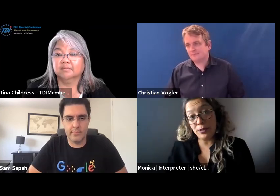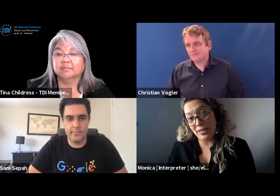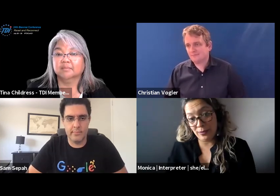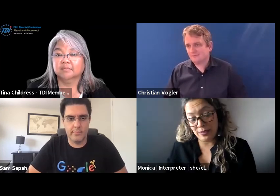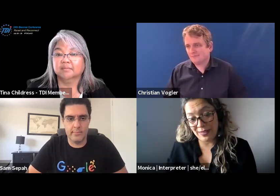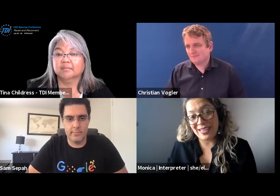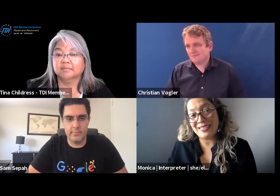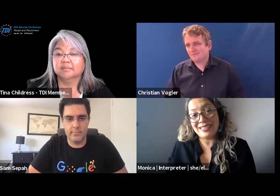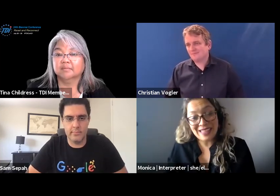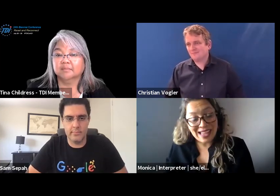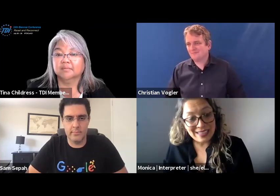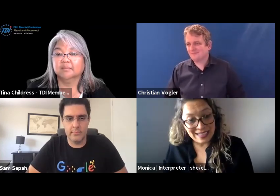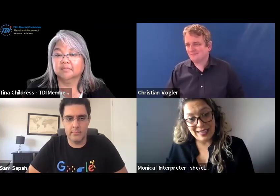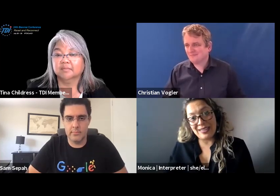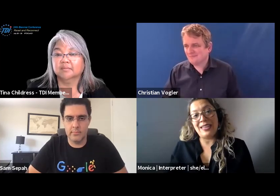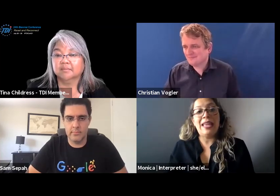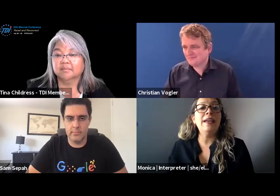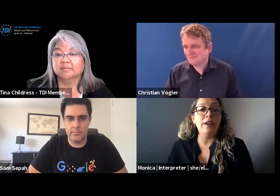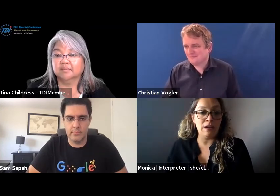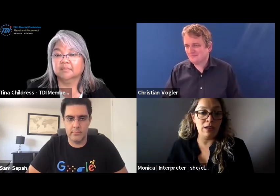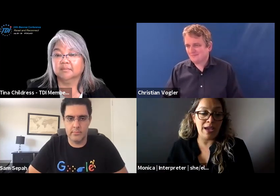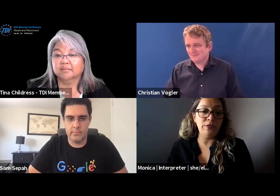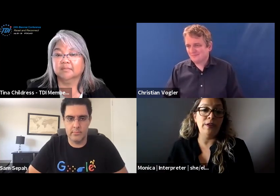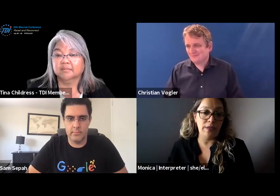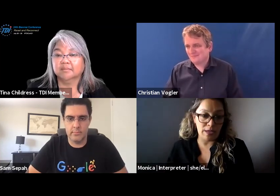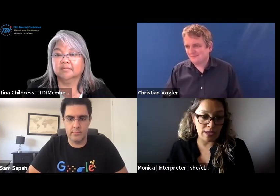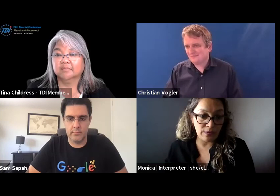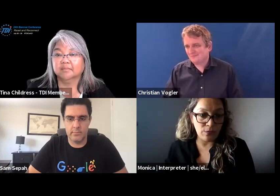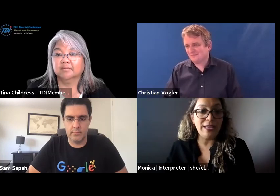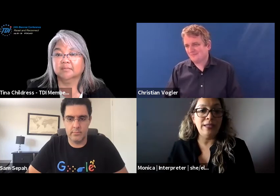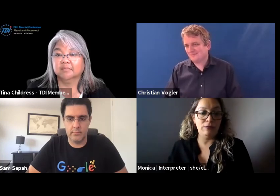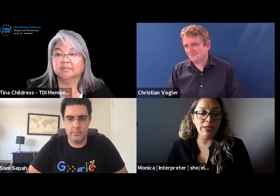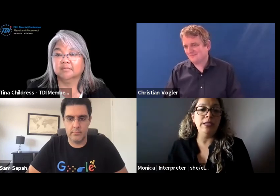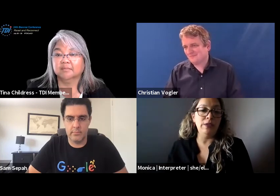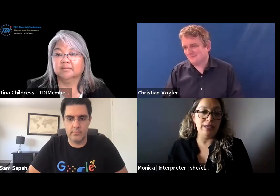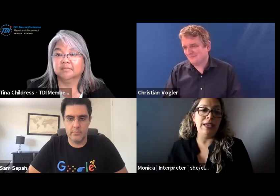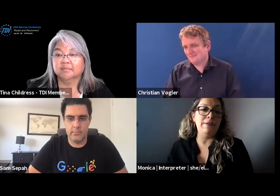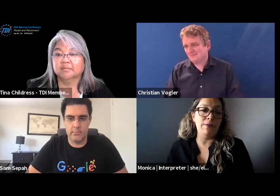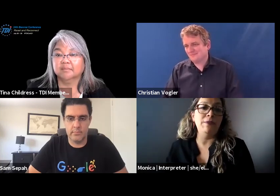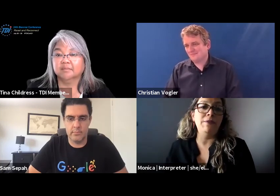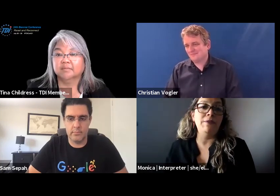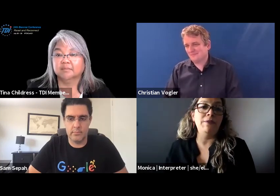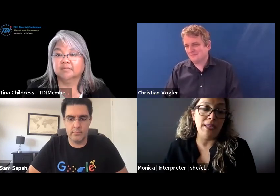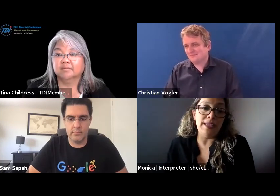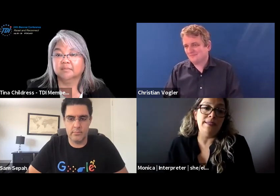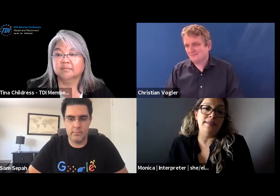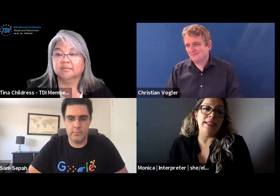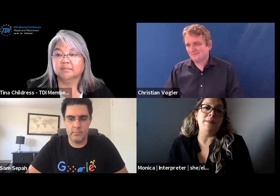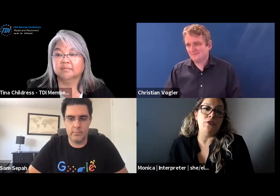not putting inclusivity as this last thing that is an add-on after everything else, right? Like really looking at it from the very beginning. That's